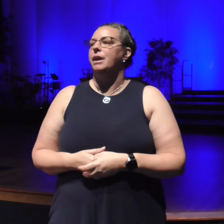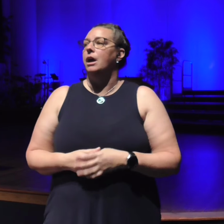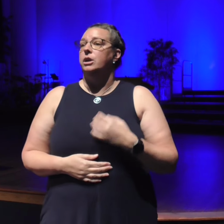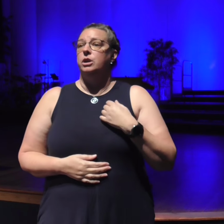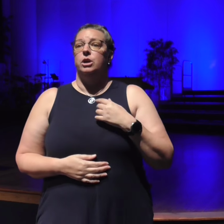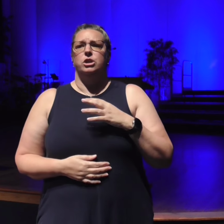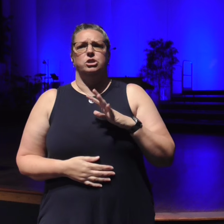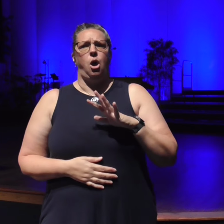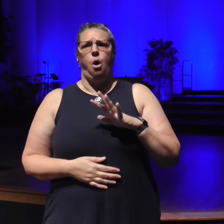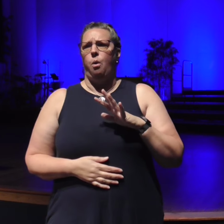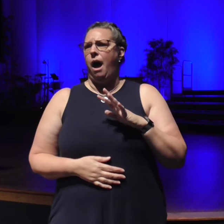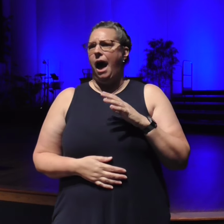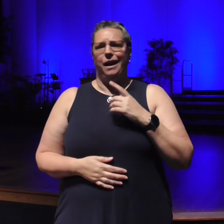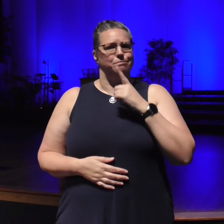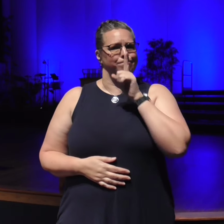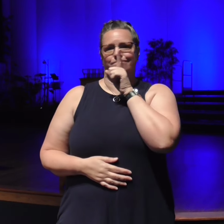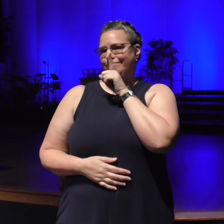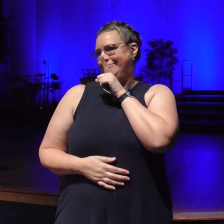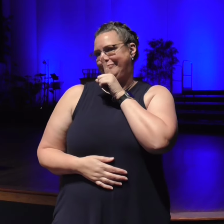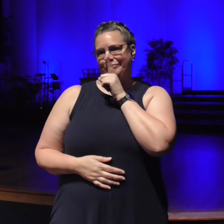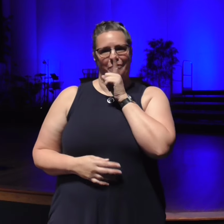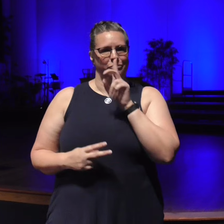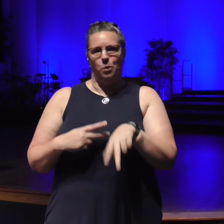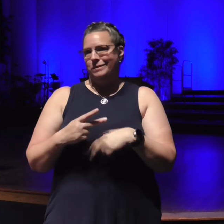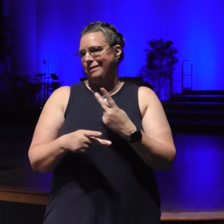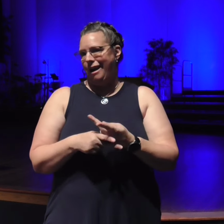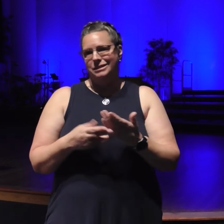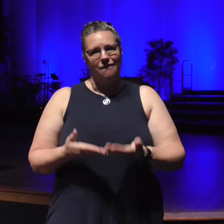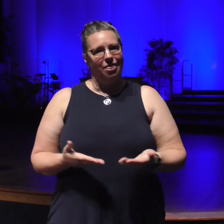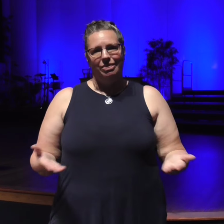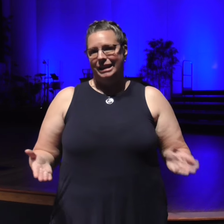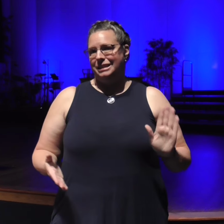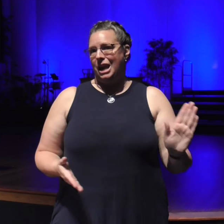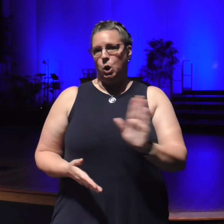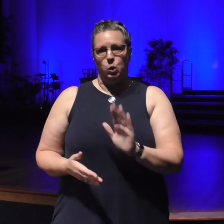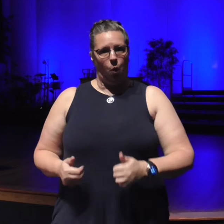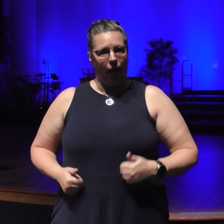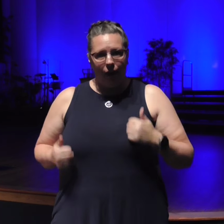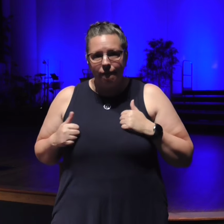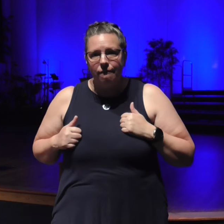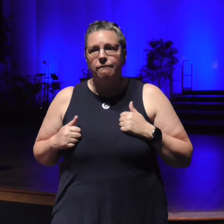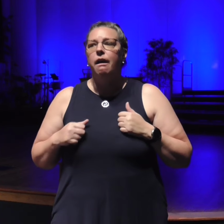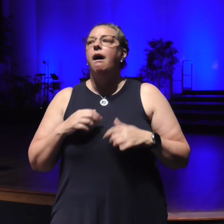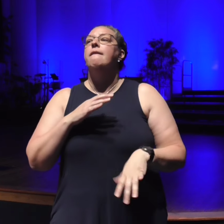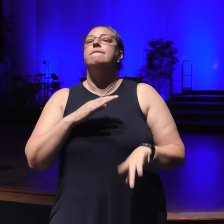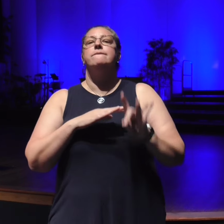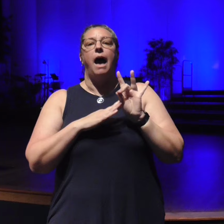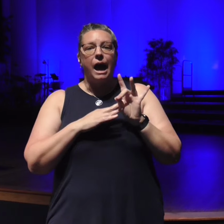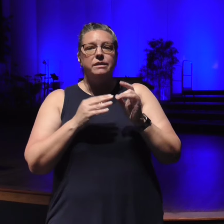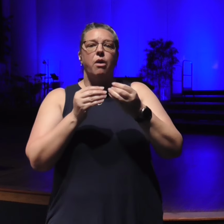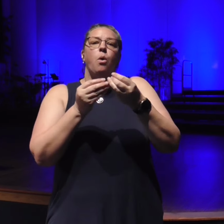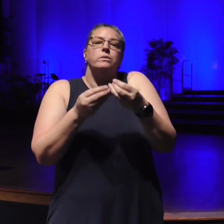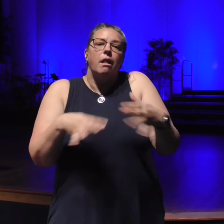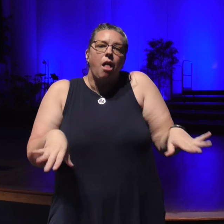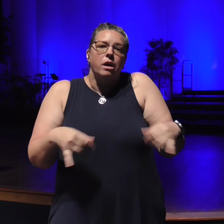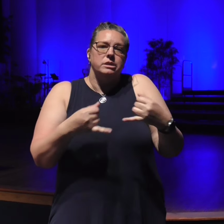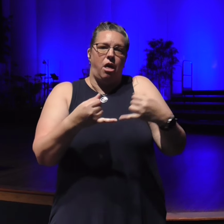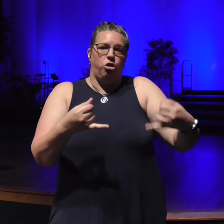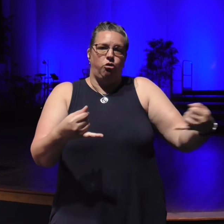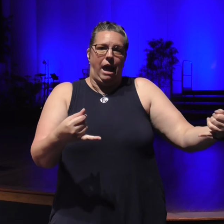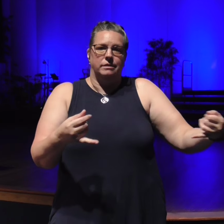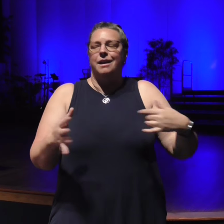don't downplay those kinds of things in your life. Find your lost threads, the things, and when I